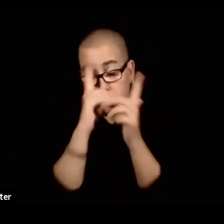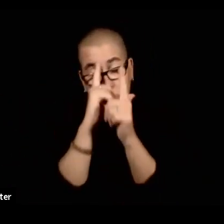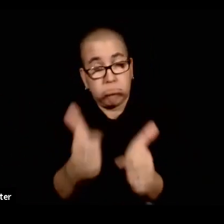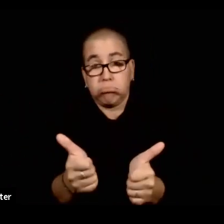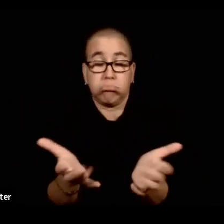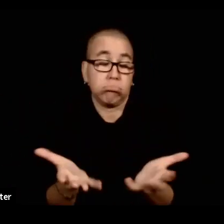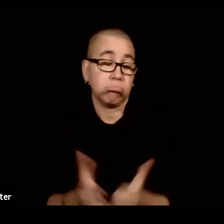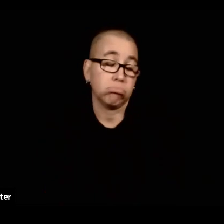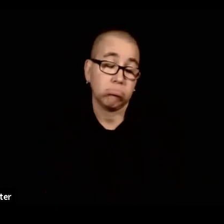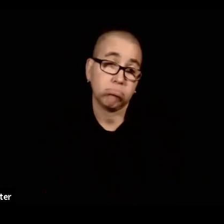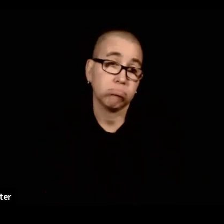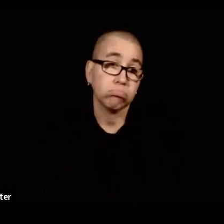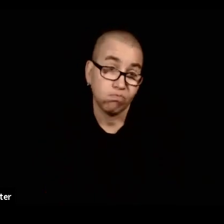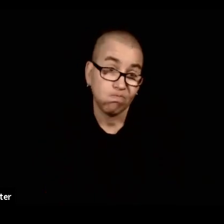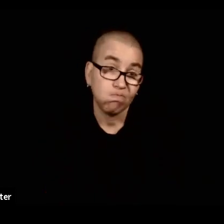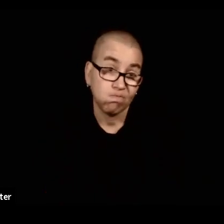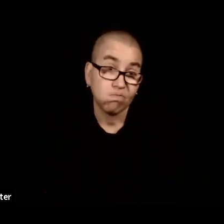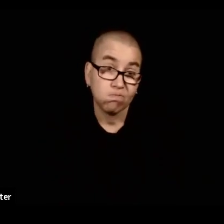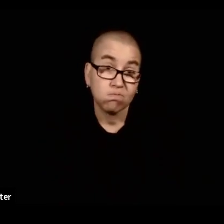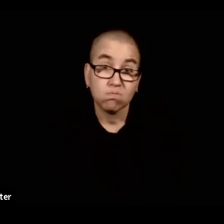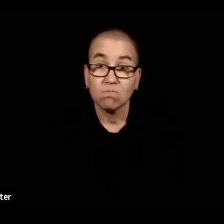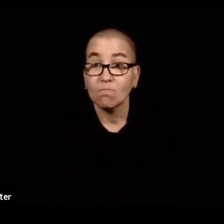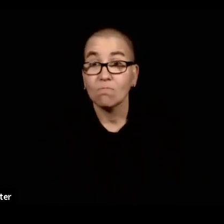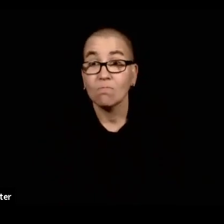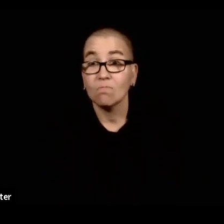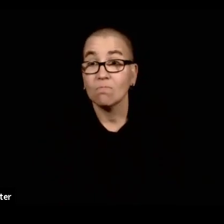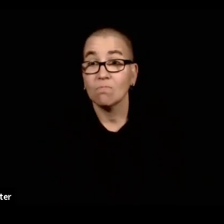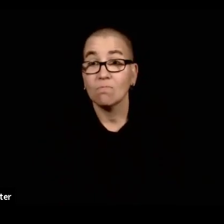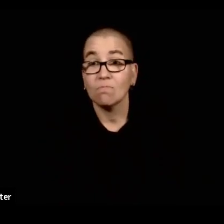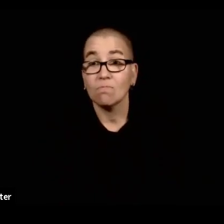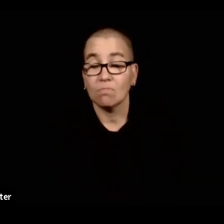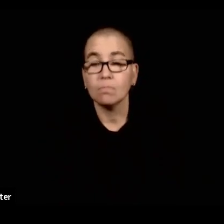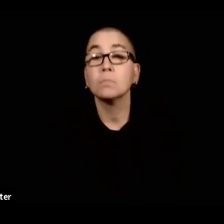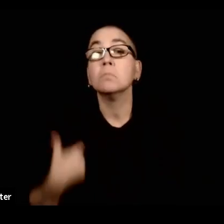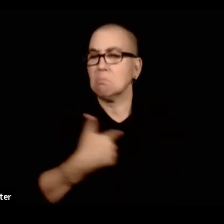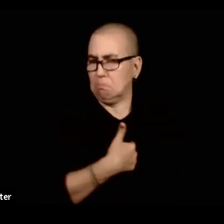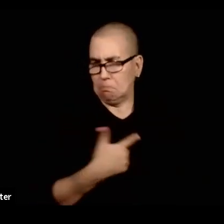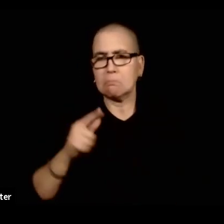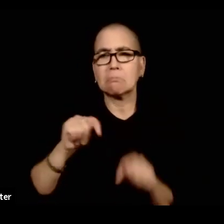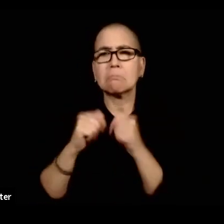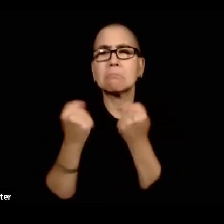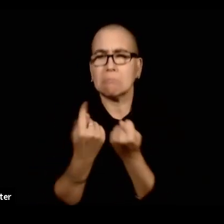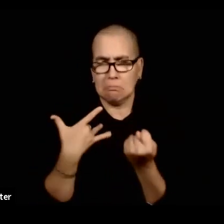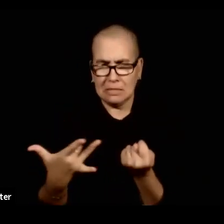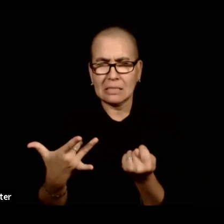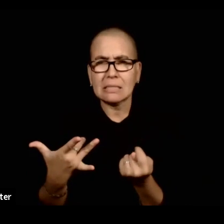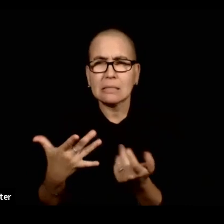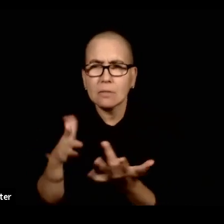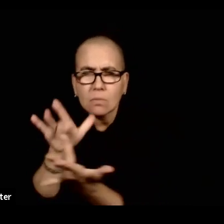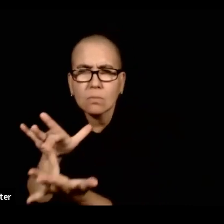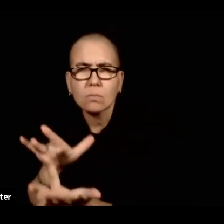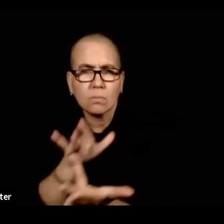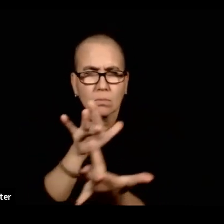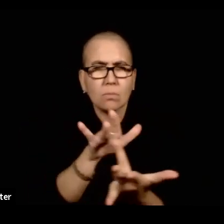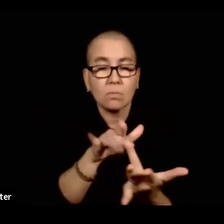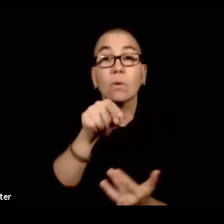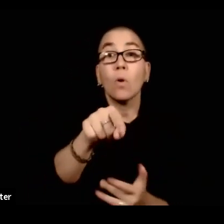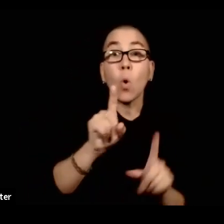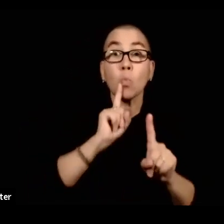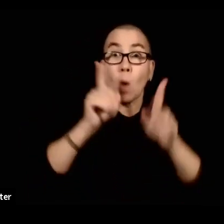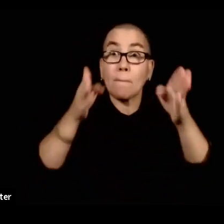up. Okay. I just asked because we had heard that maybe was not happening in a couple of instances, and I was just wondering if there's any